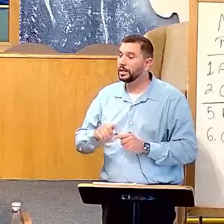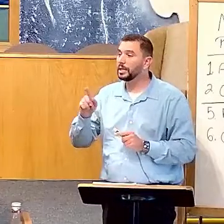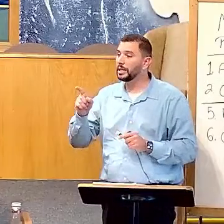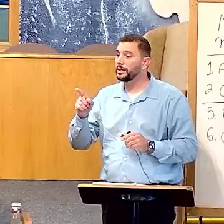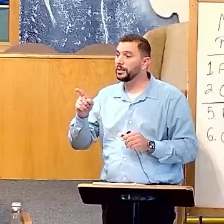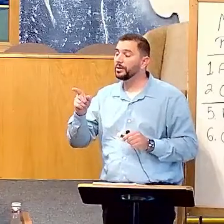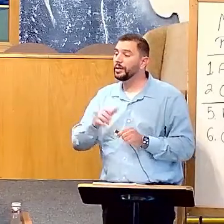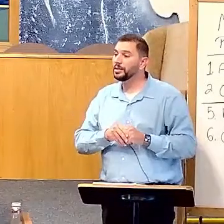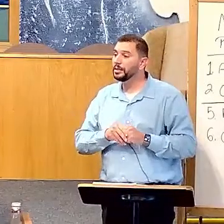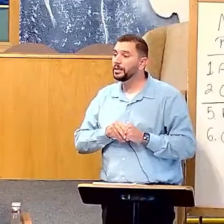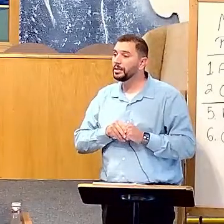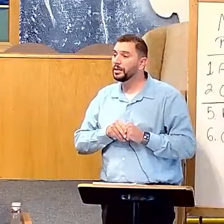No, go ahead.